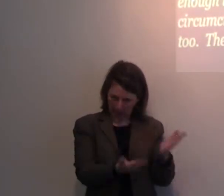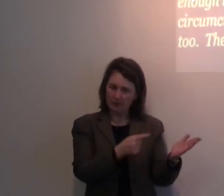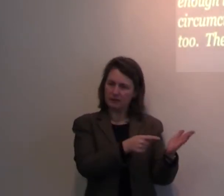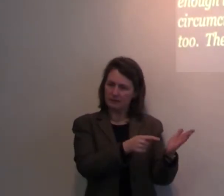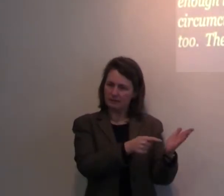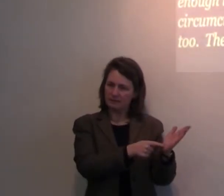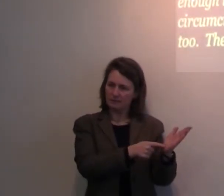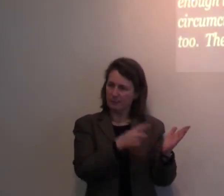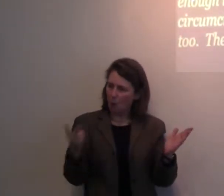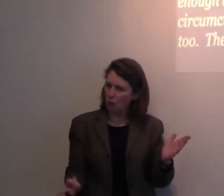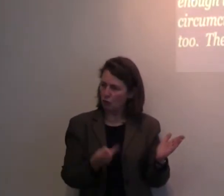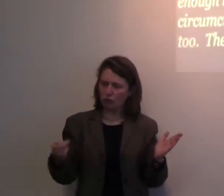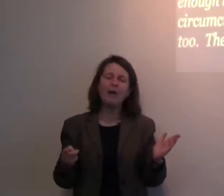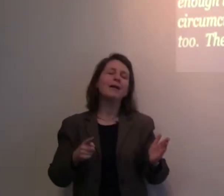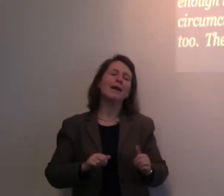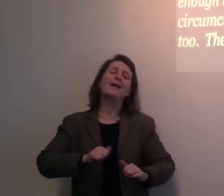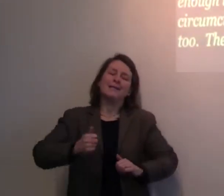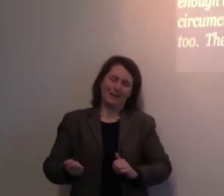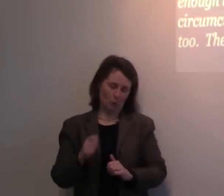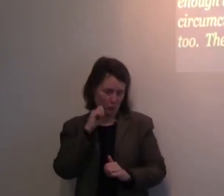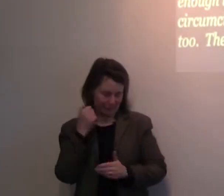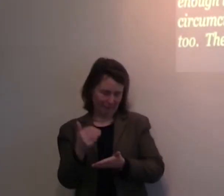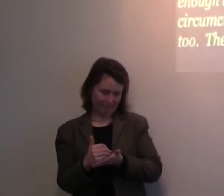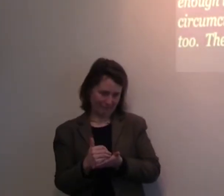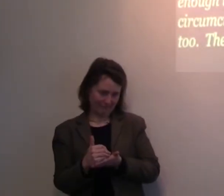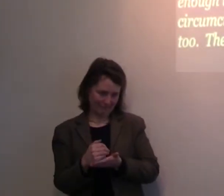Then you will be saved. End quote.